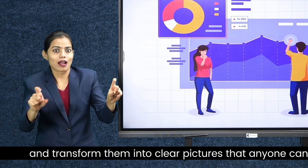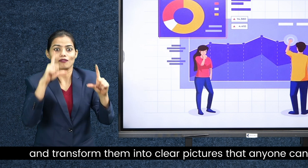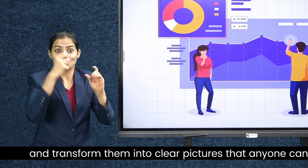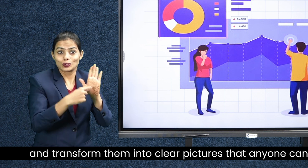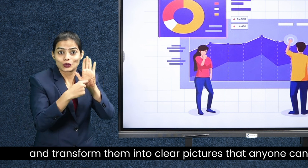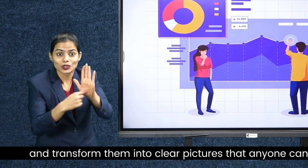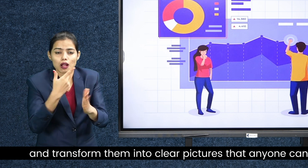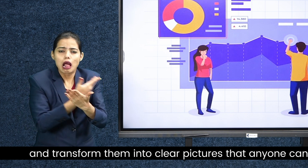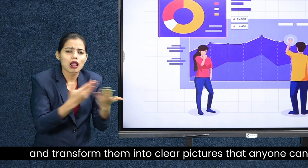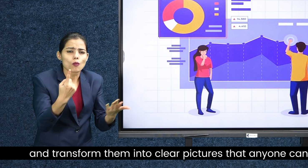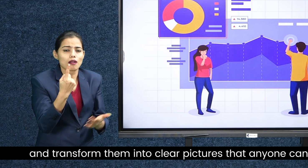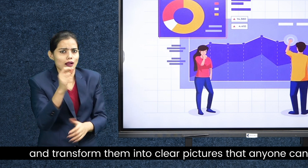understand.